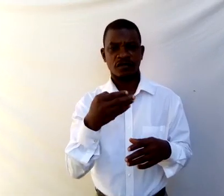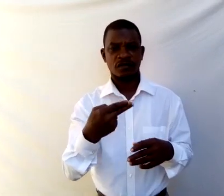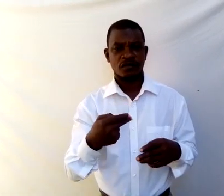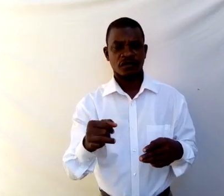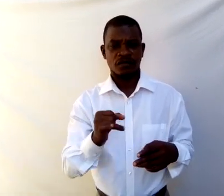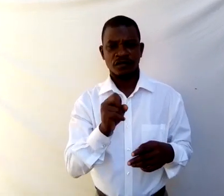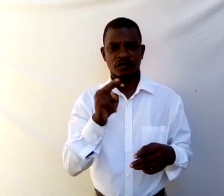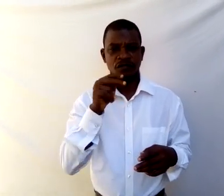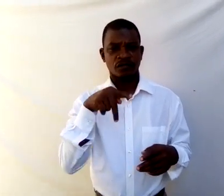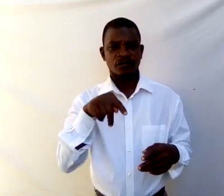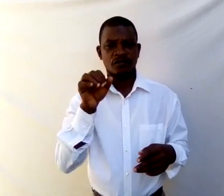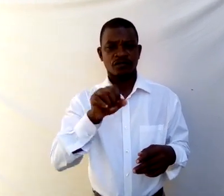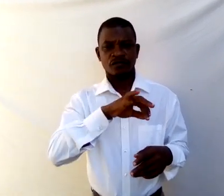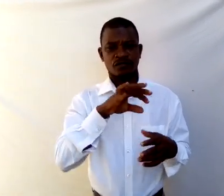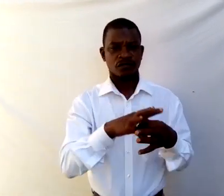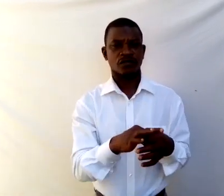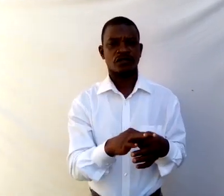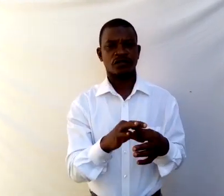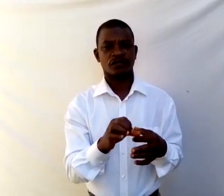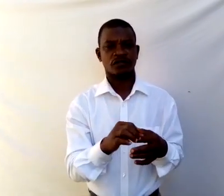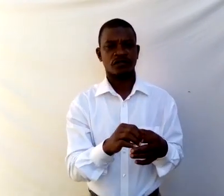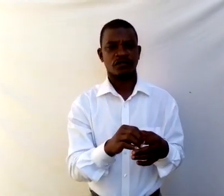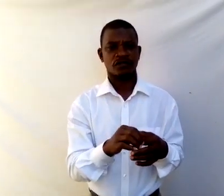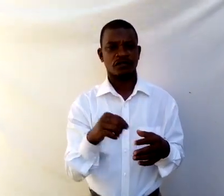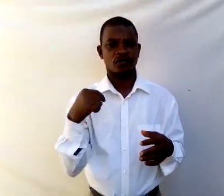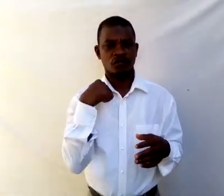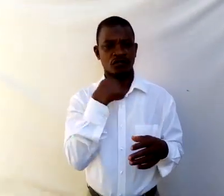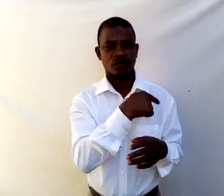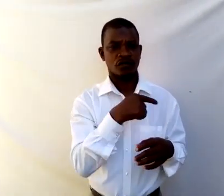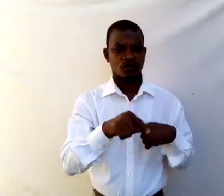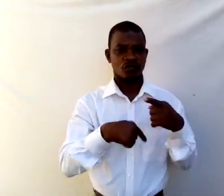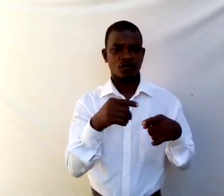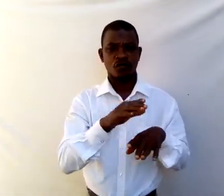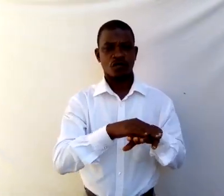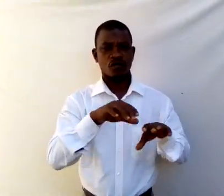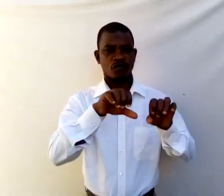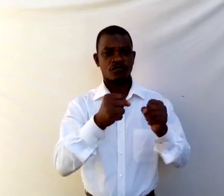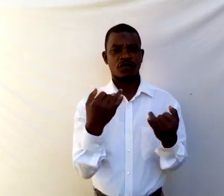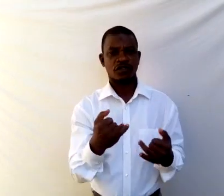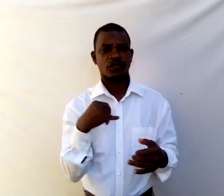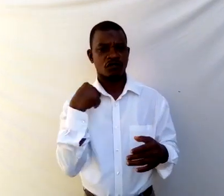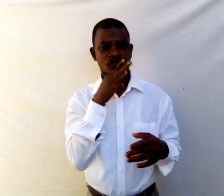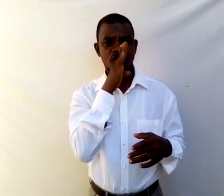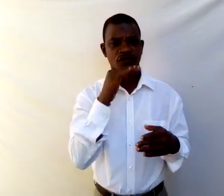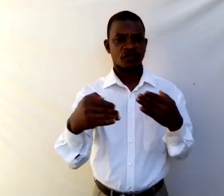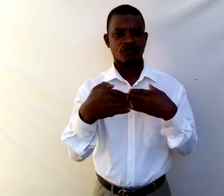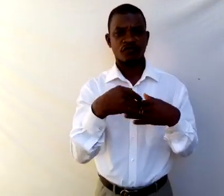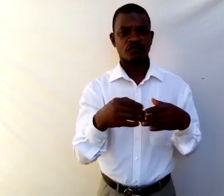joints. We will go on break now and will be back shortly.